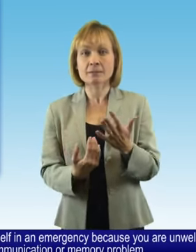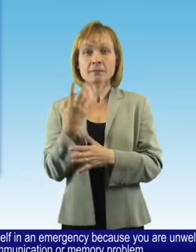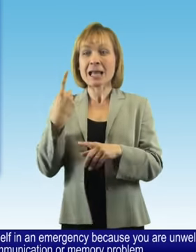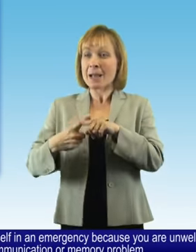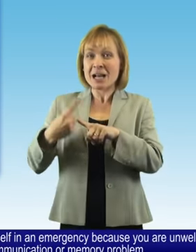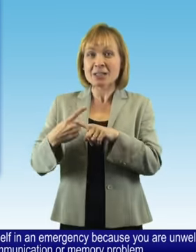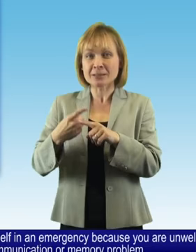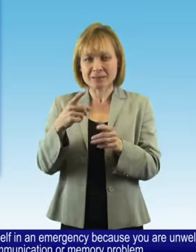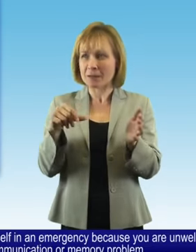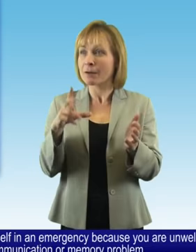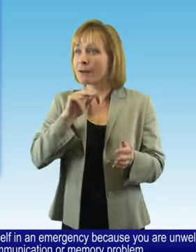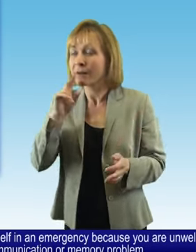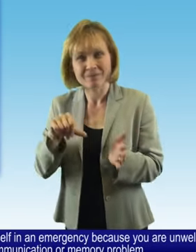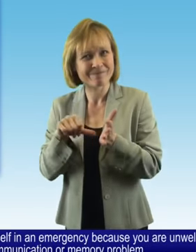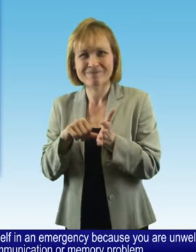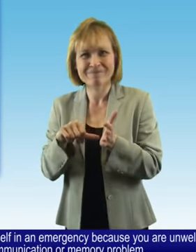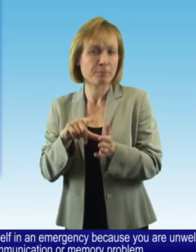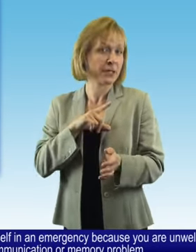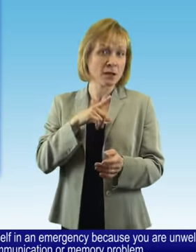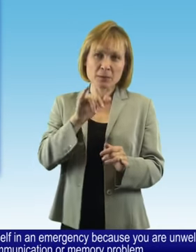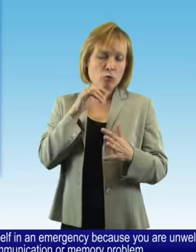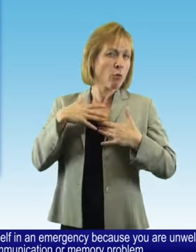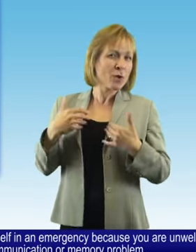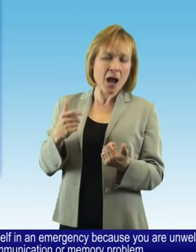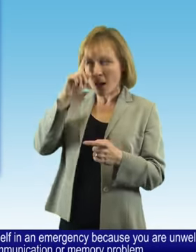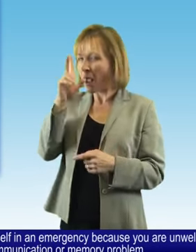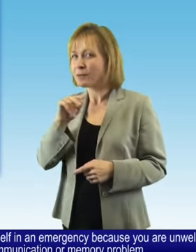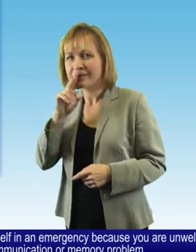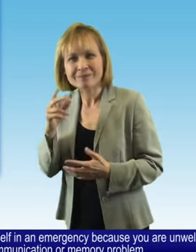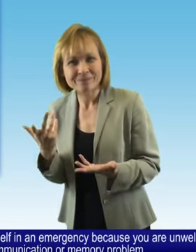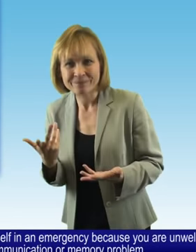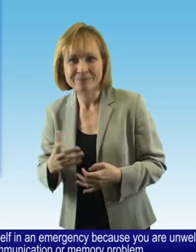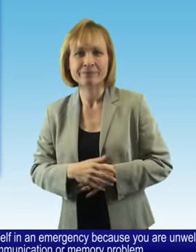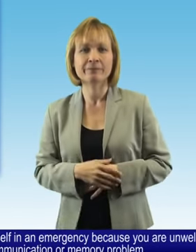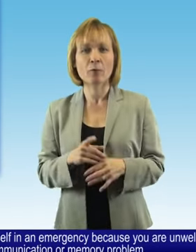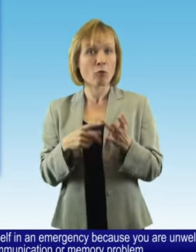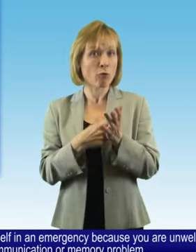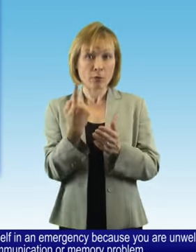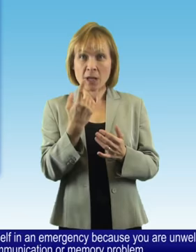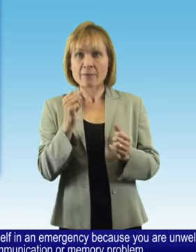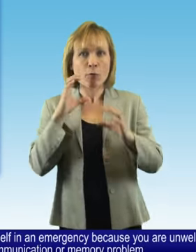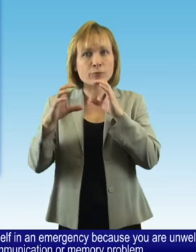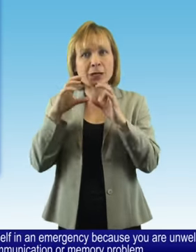May find it difficult to speak for yourself in an emergency because you are unwell, or because you have a communication or memory